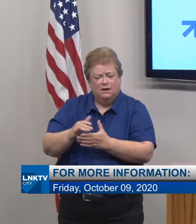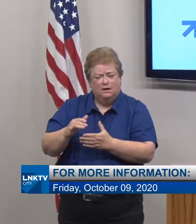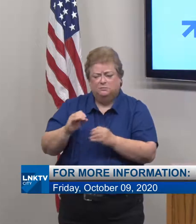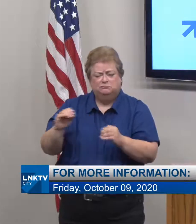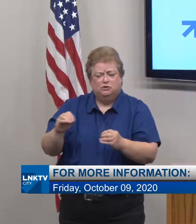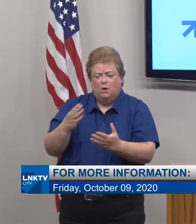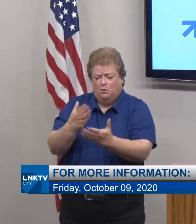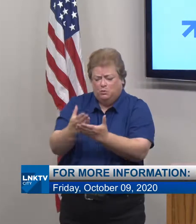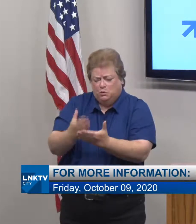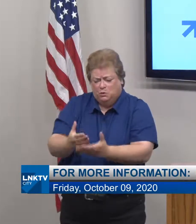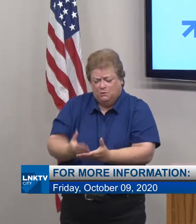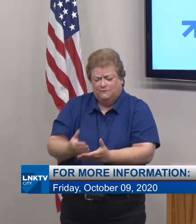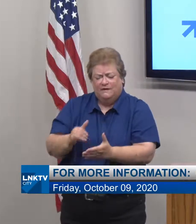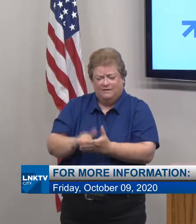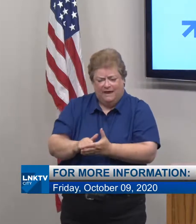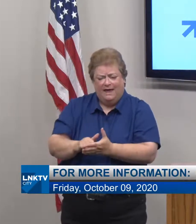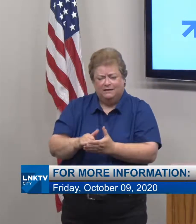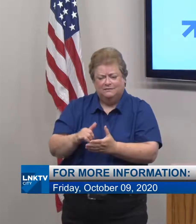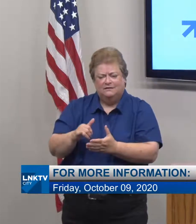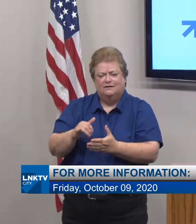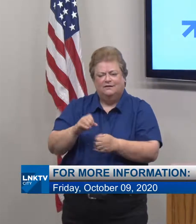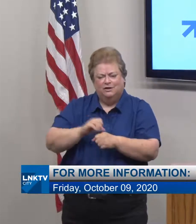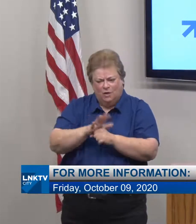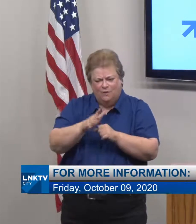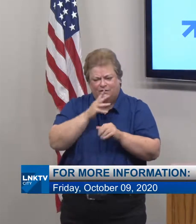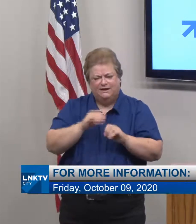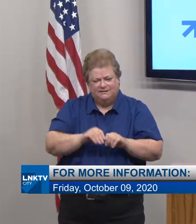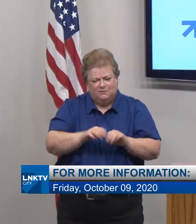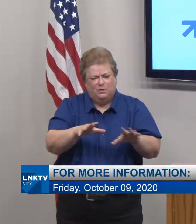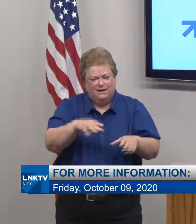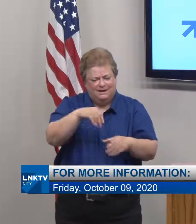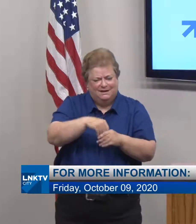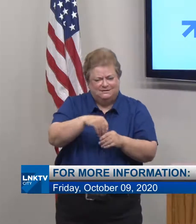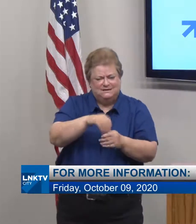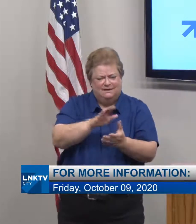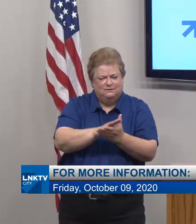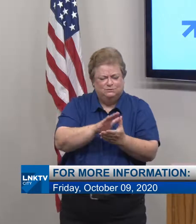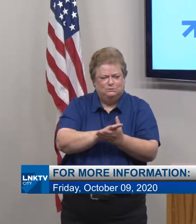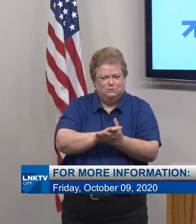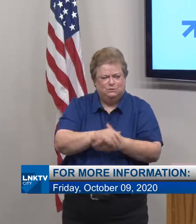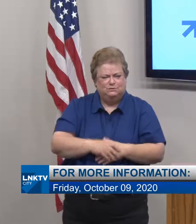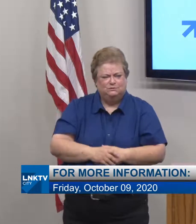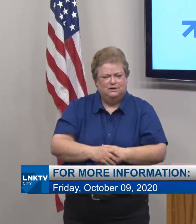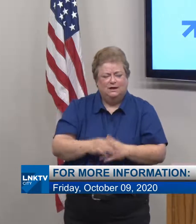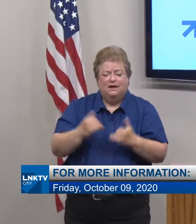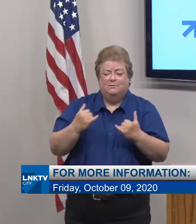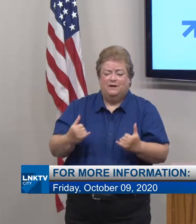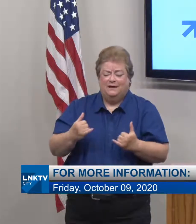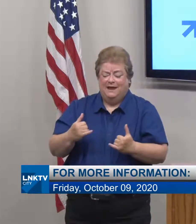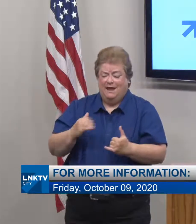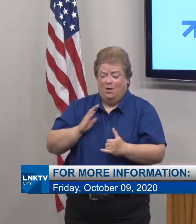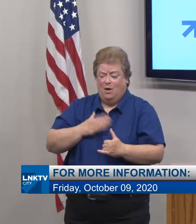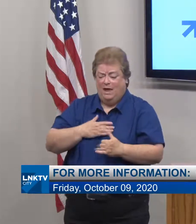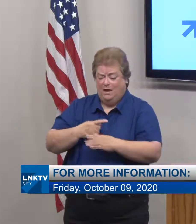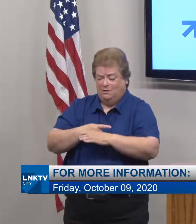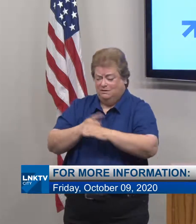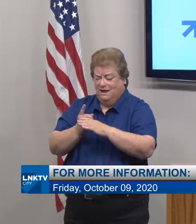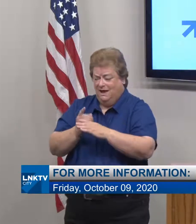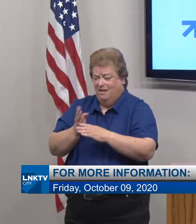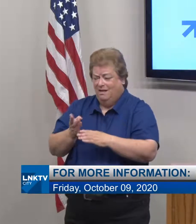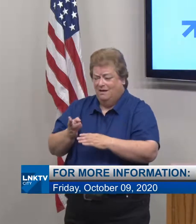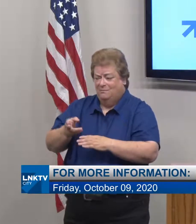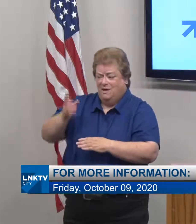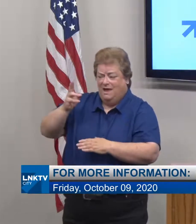virus being transmitted in the classroom setting. That said, with the newly elevated risk of the virus spreading in our